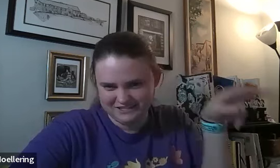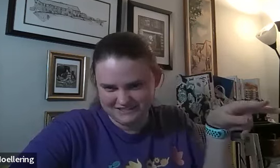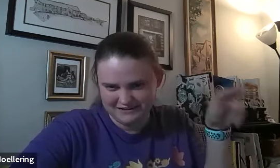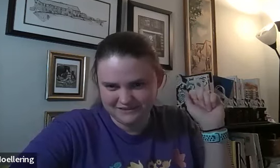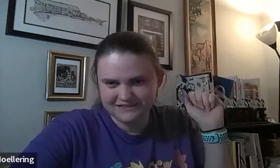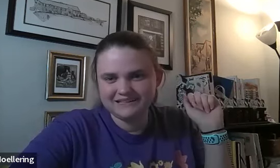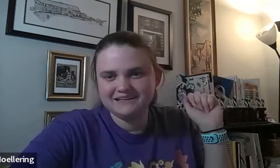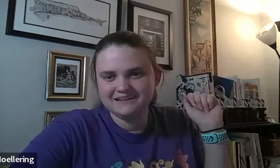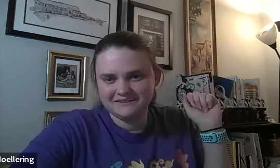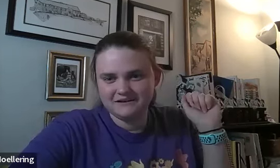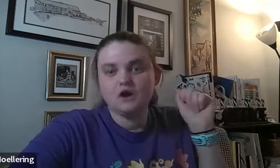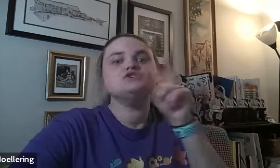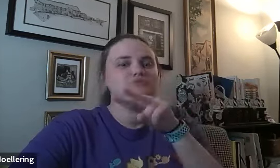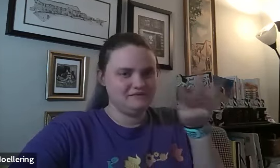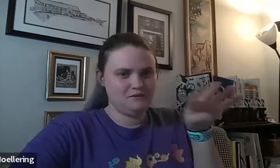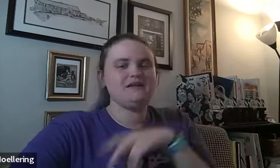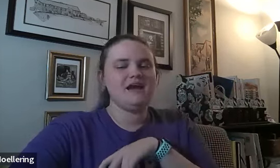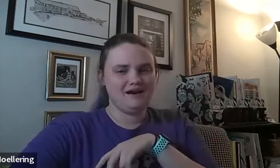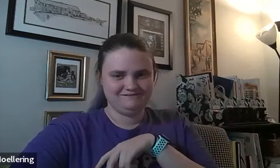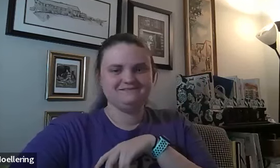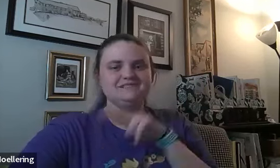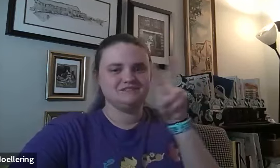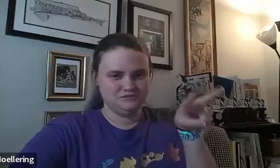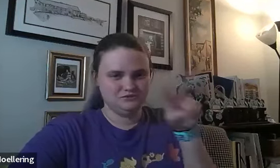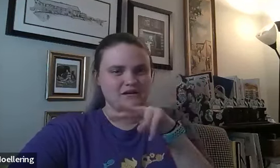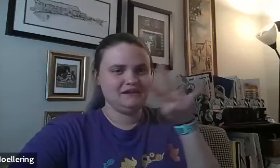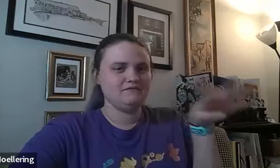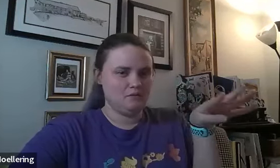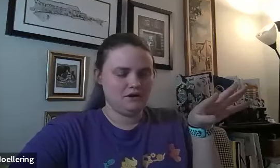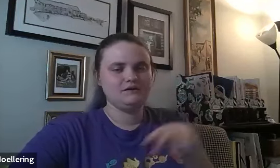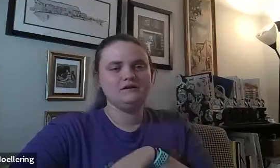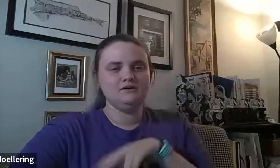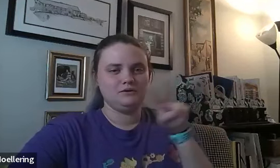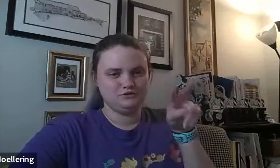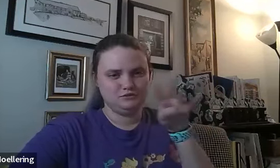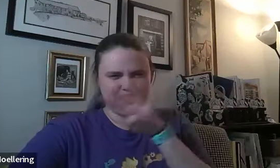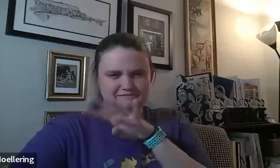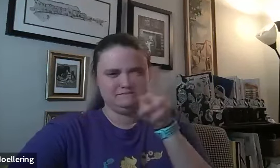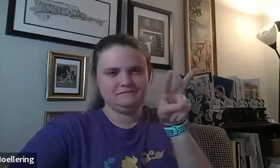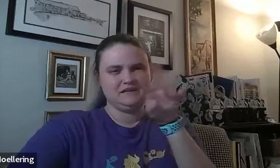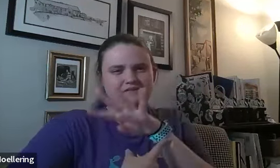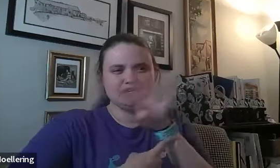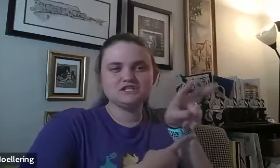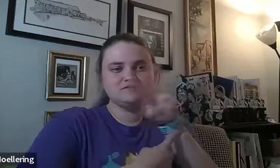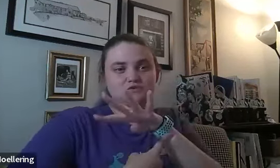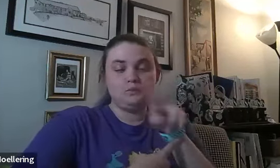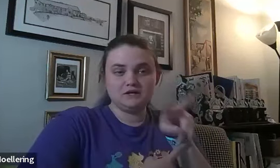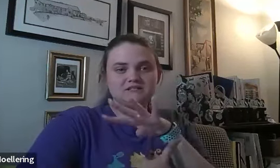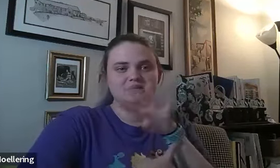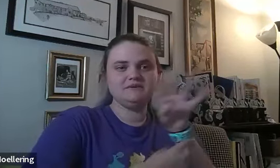catch the second one. 24, yeah. So 24 or 20. This just feels weird to me